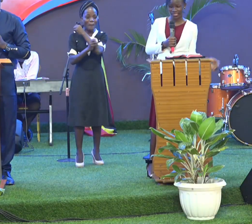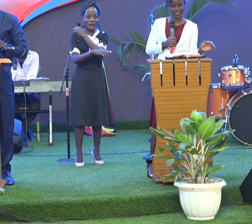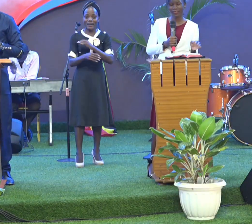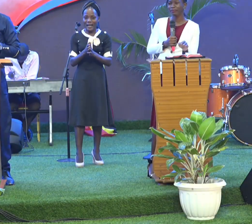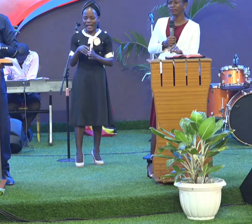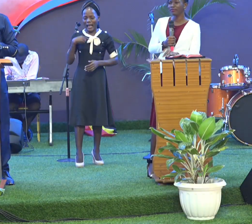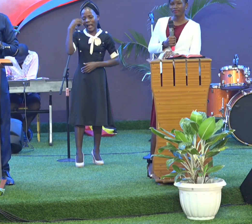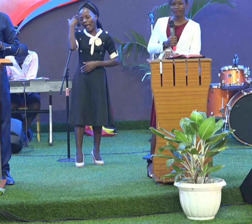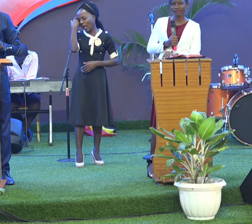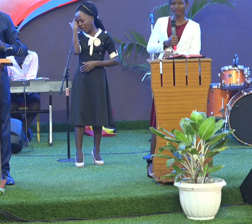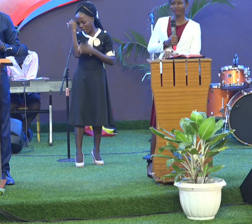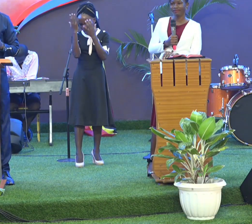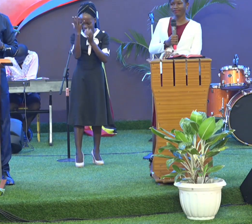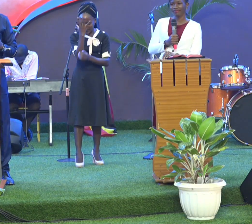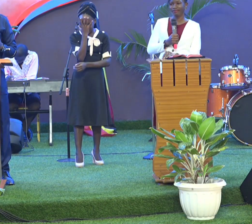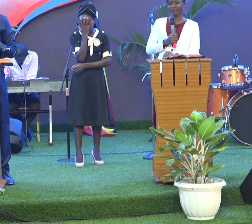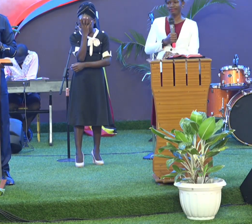effused.